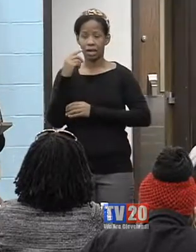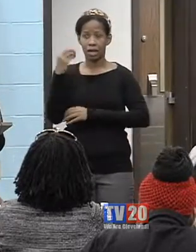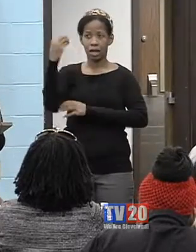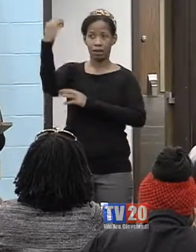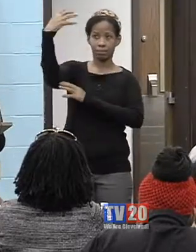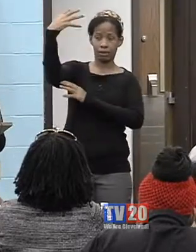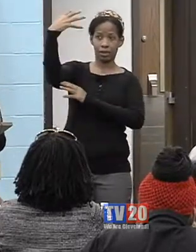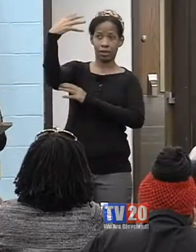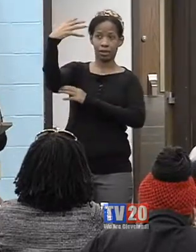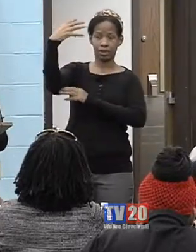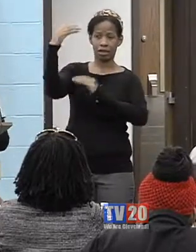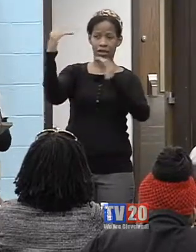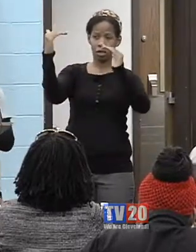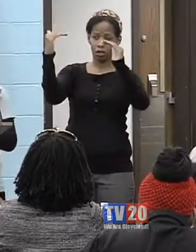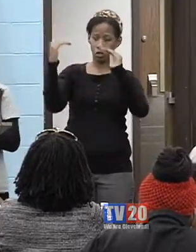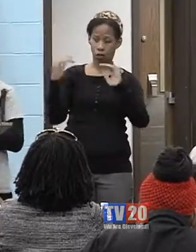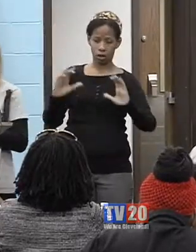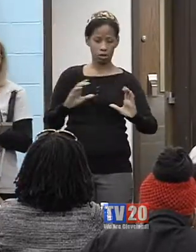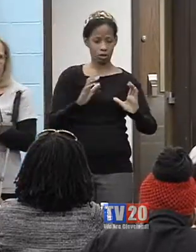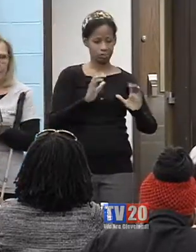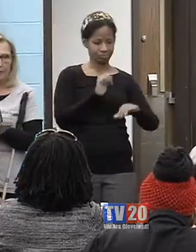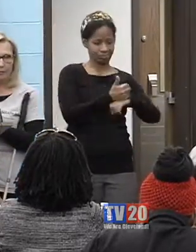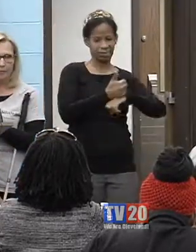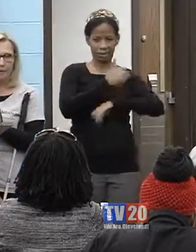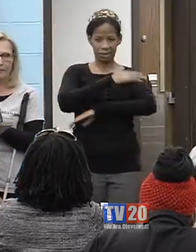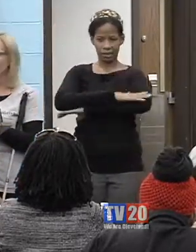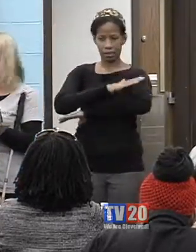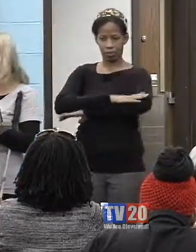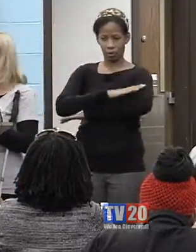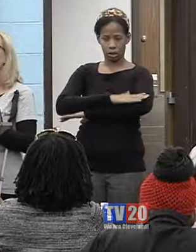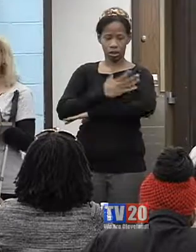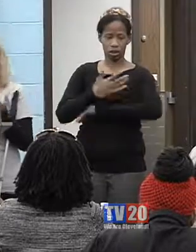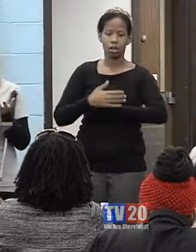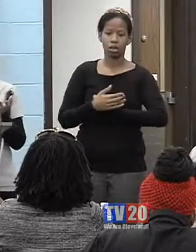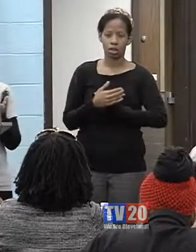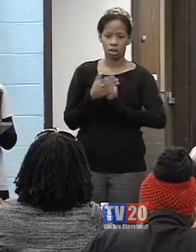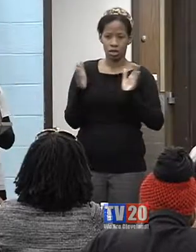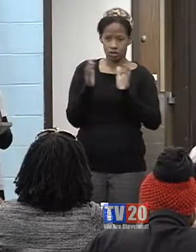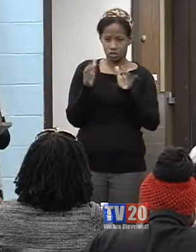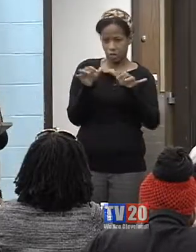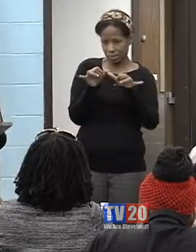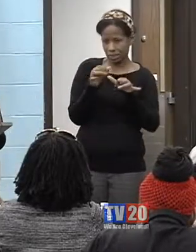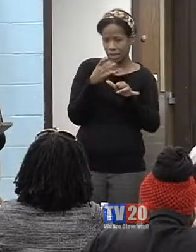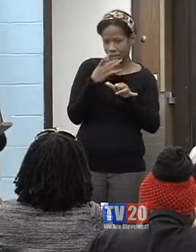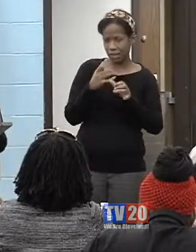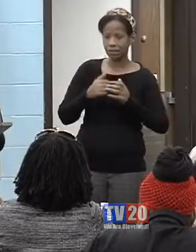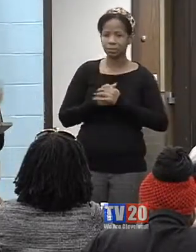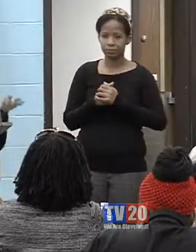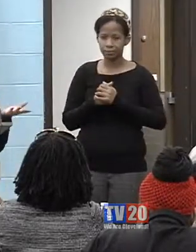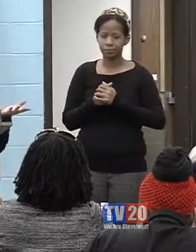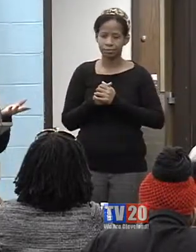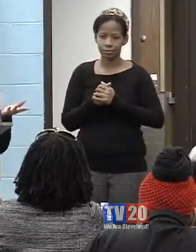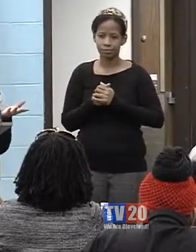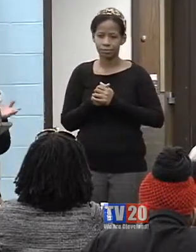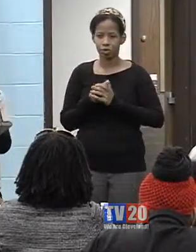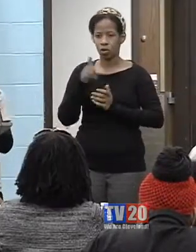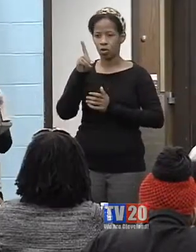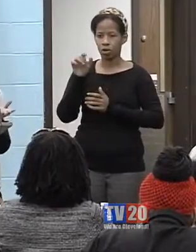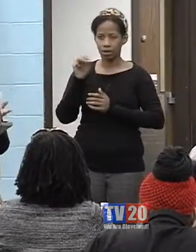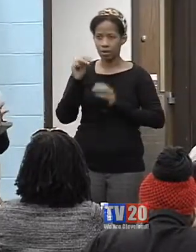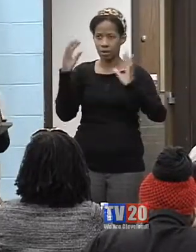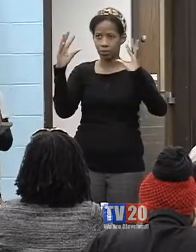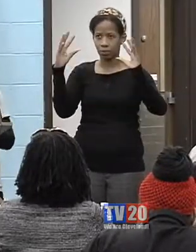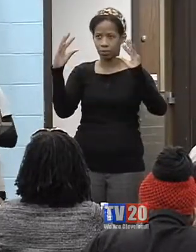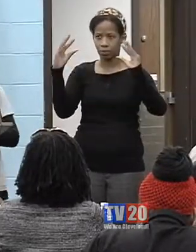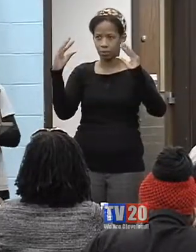above like these lights are here, or well, when above, you're doing tasks. Yes, when you're doing a task. I know in a room that's